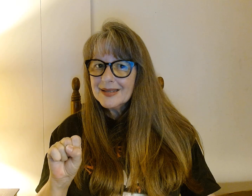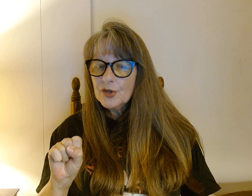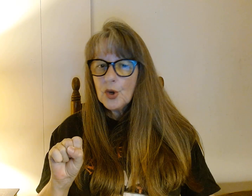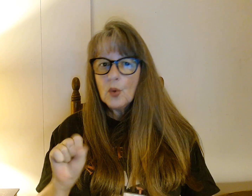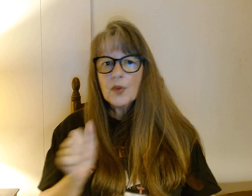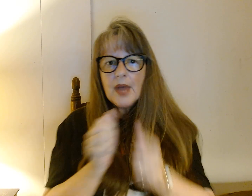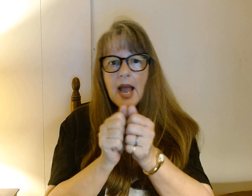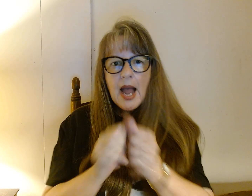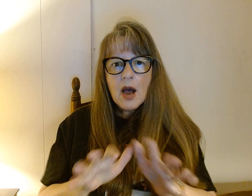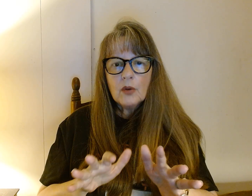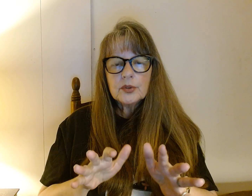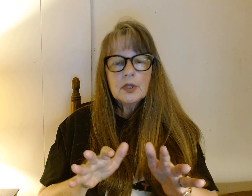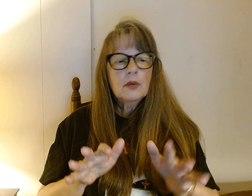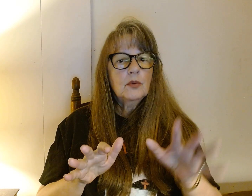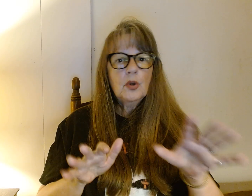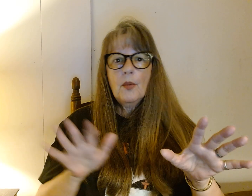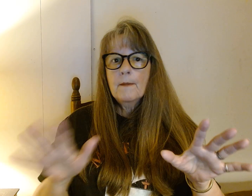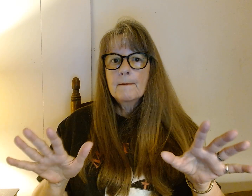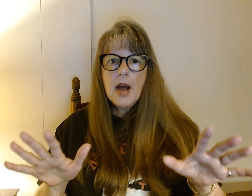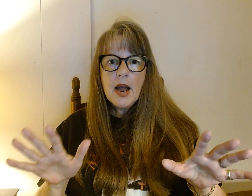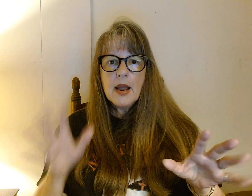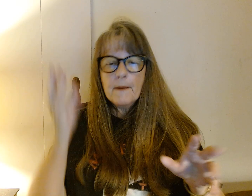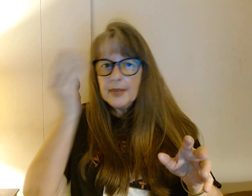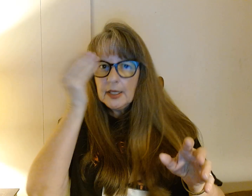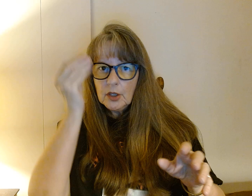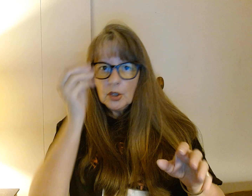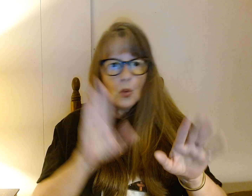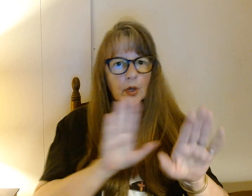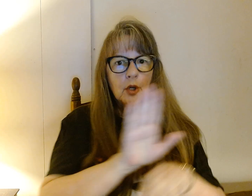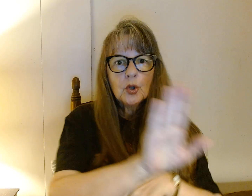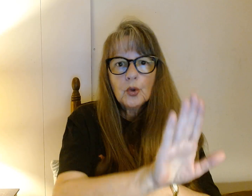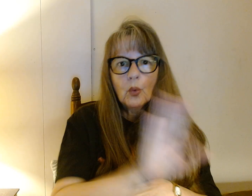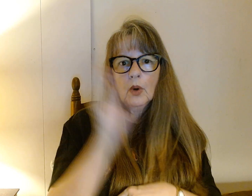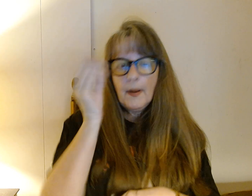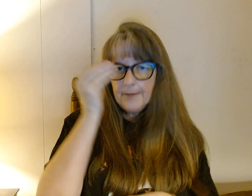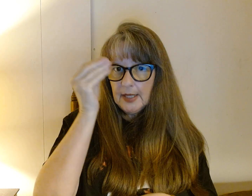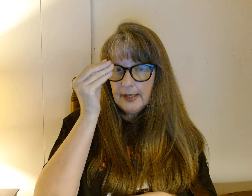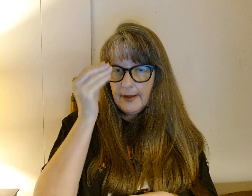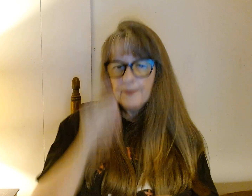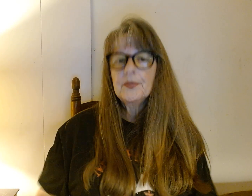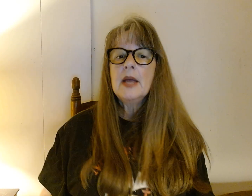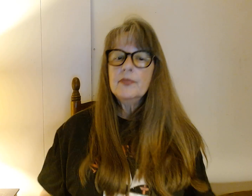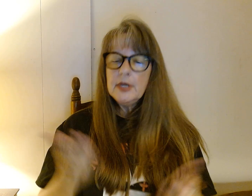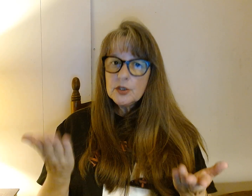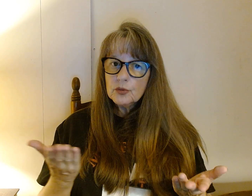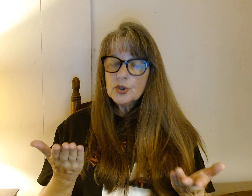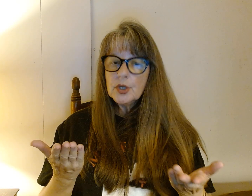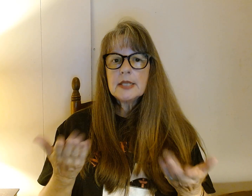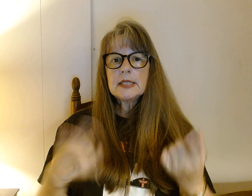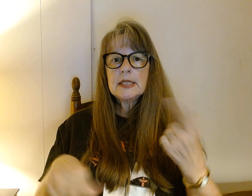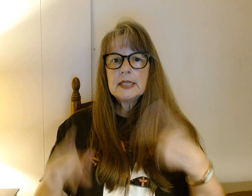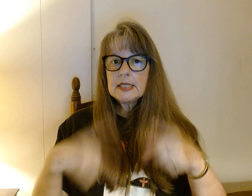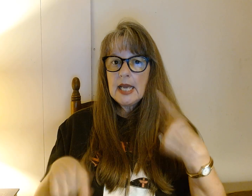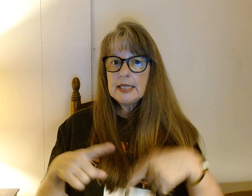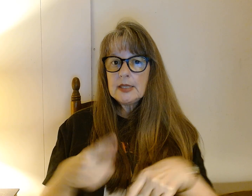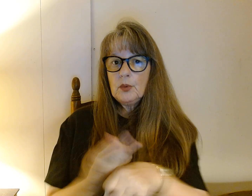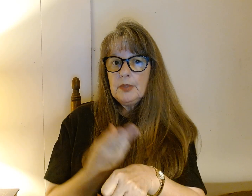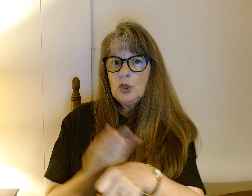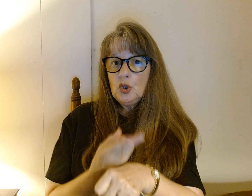know, without, you know, my opinion or your opinion. These are just the signs that would be